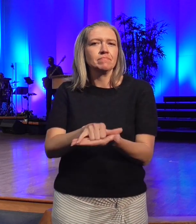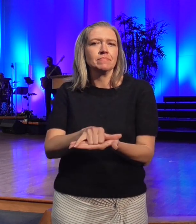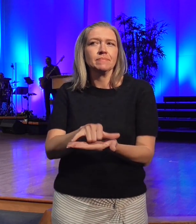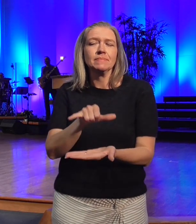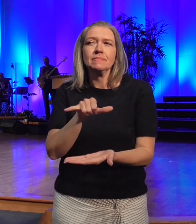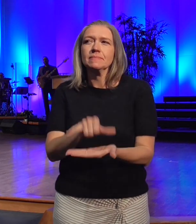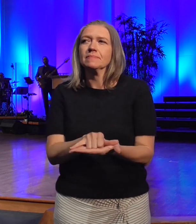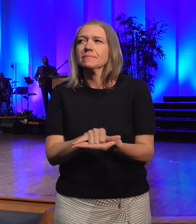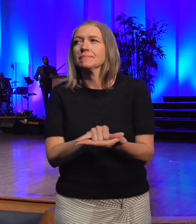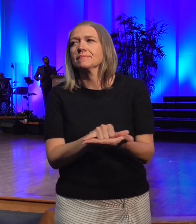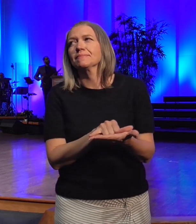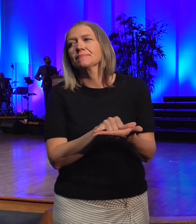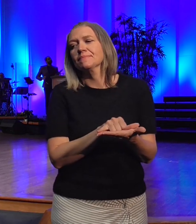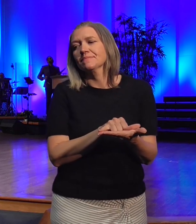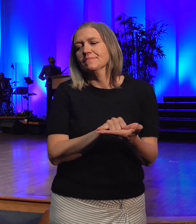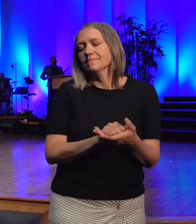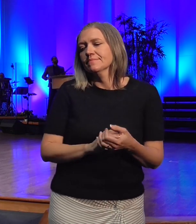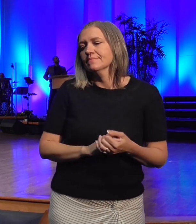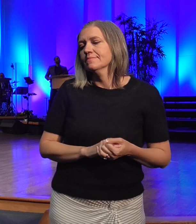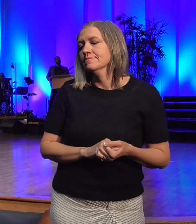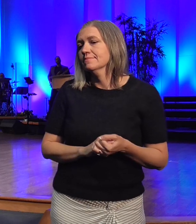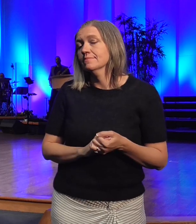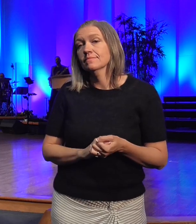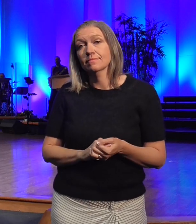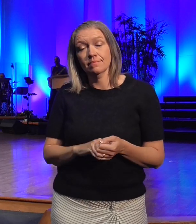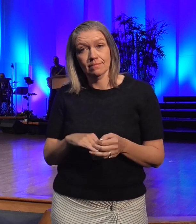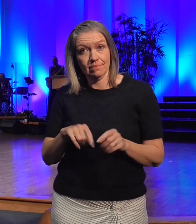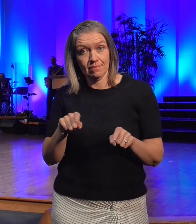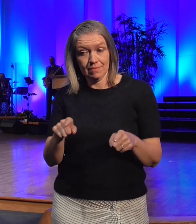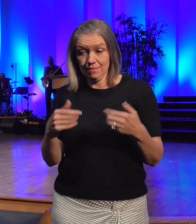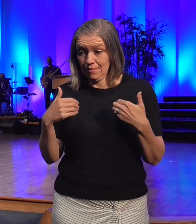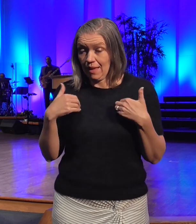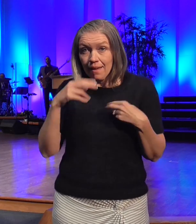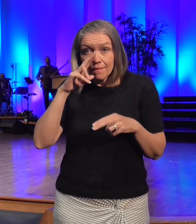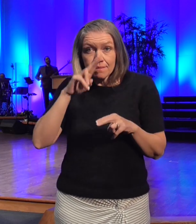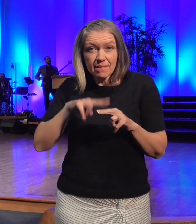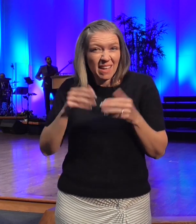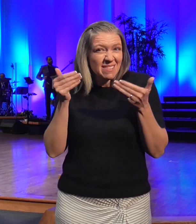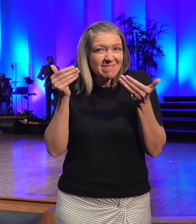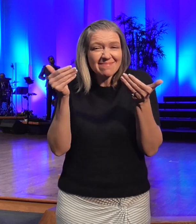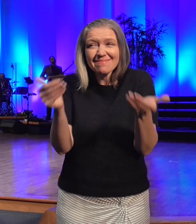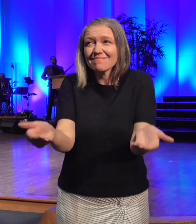about me. Now have your fun